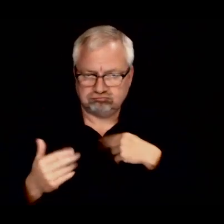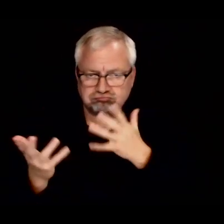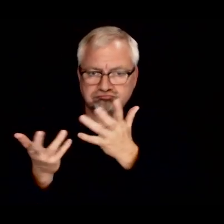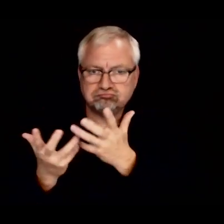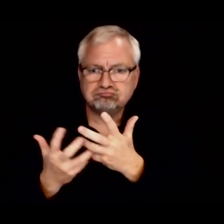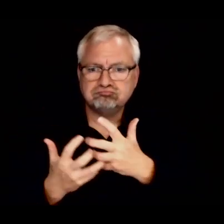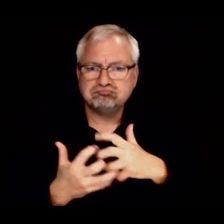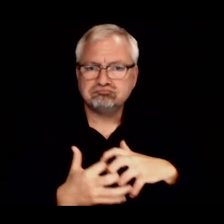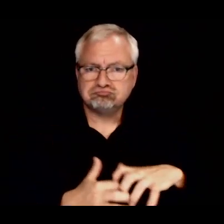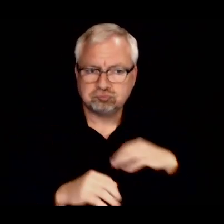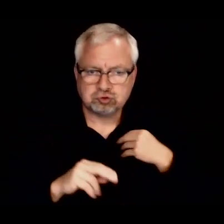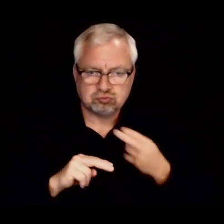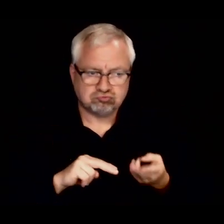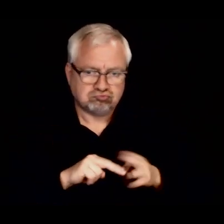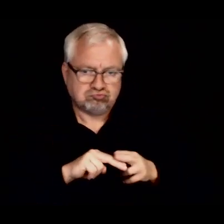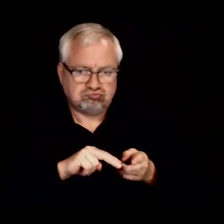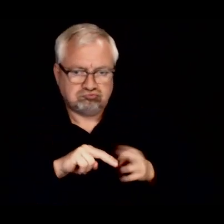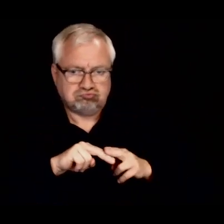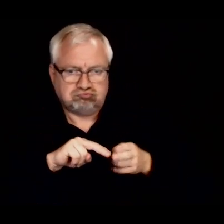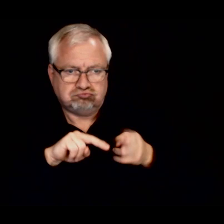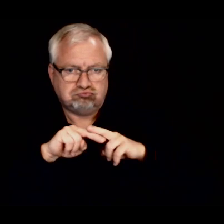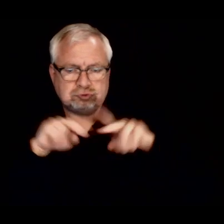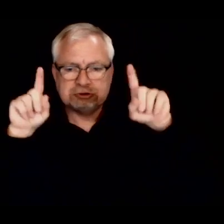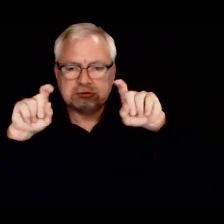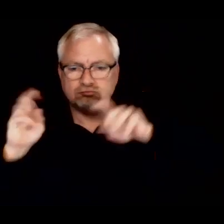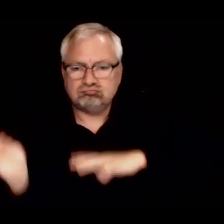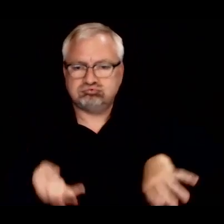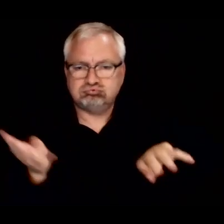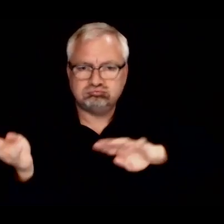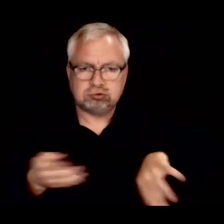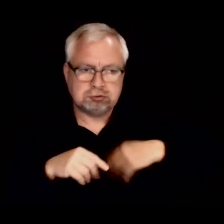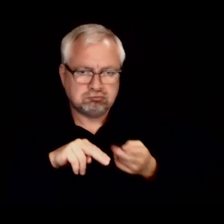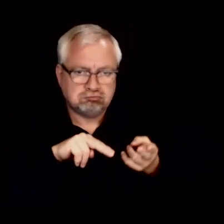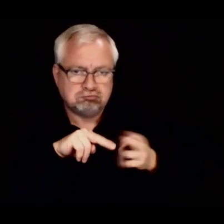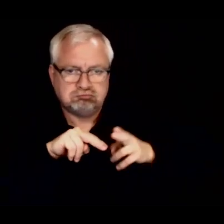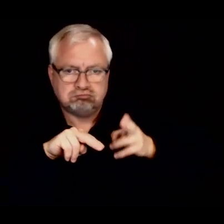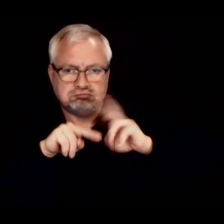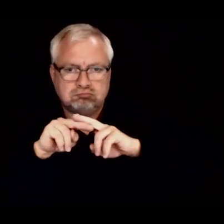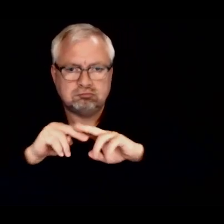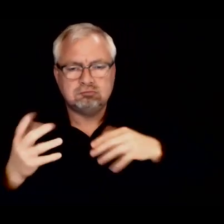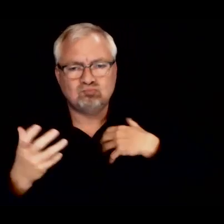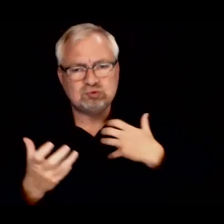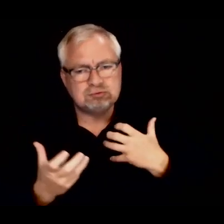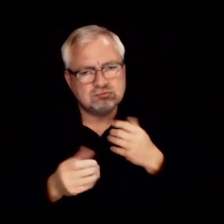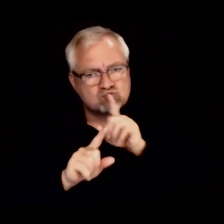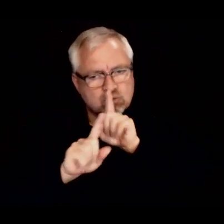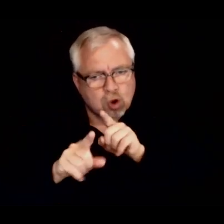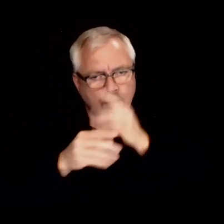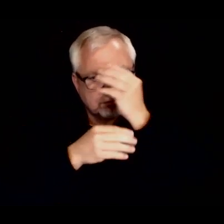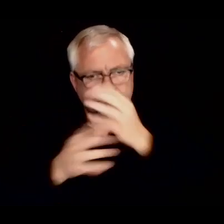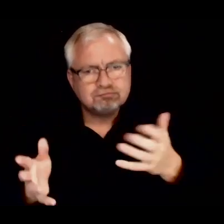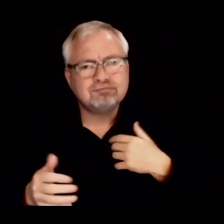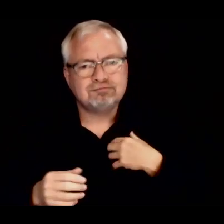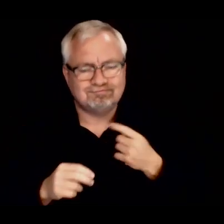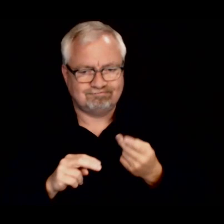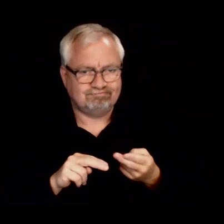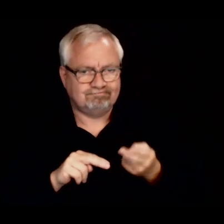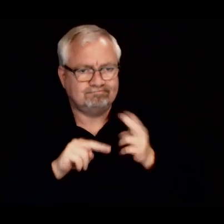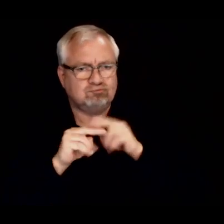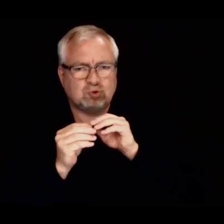volume. We have made some changes to increase accuracy in how we're reporting our